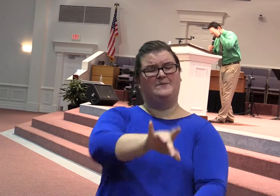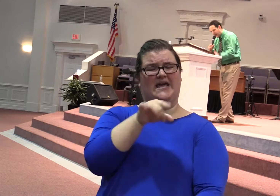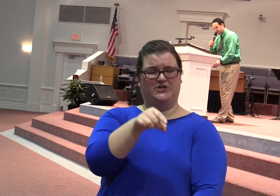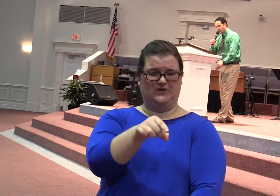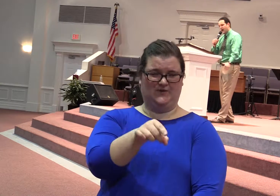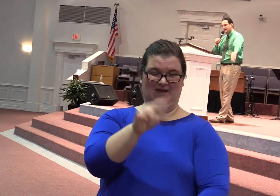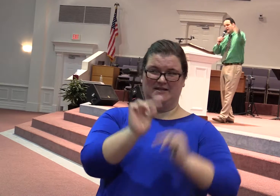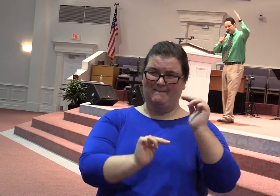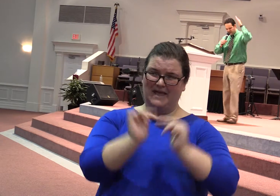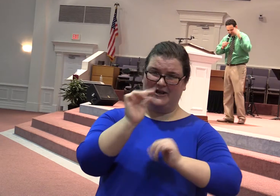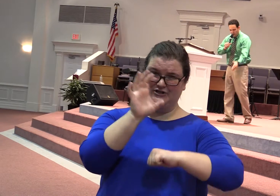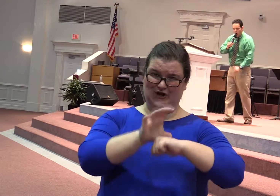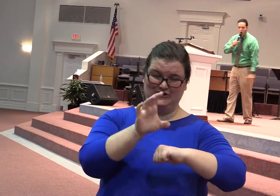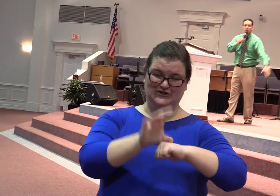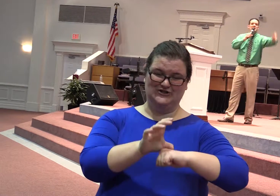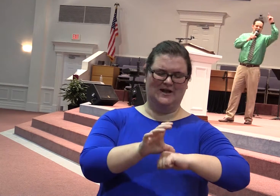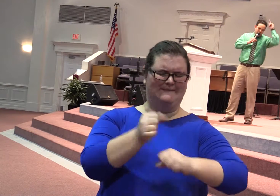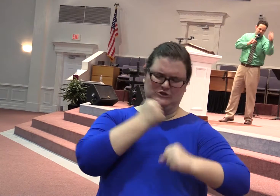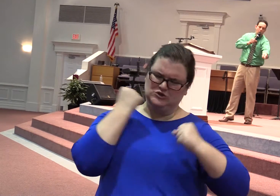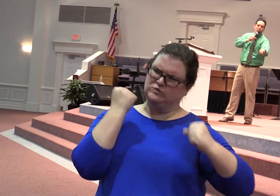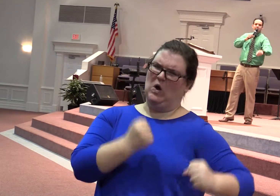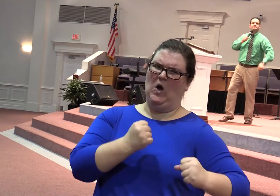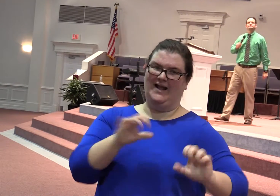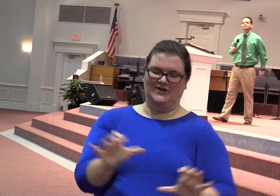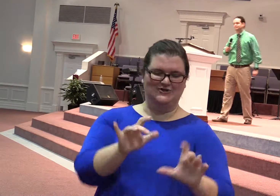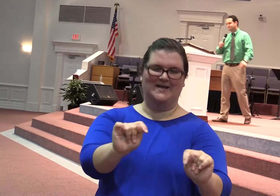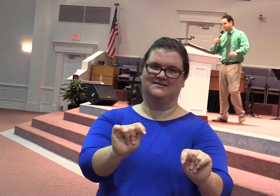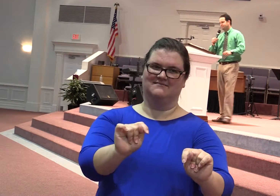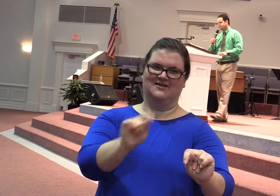build a sanctuary. Be strong and do it. All